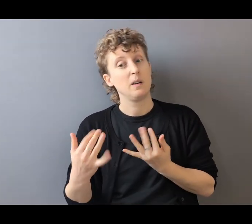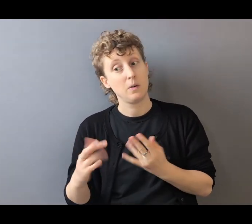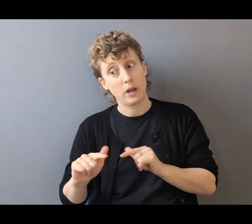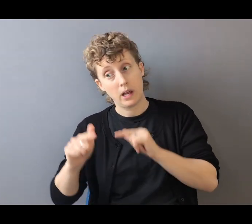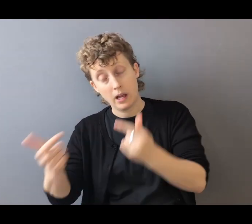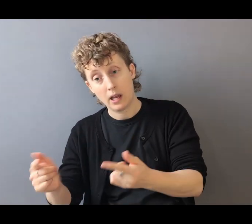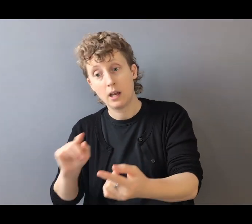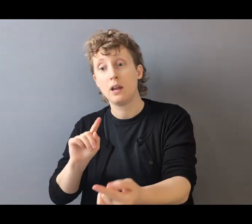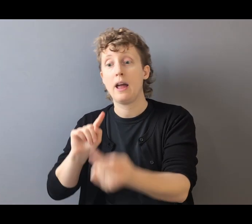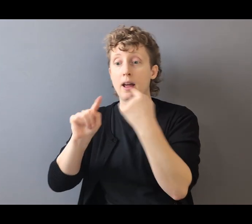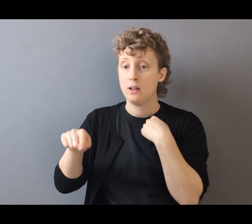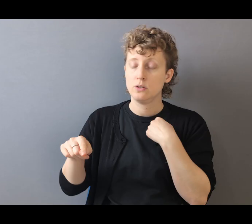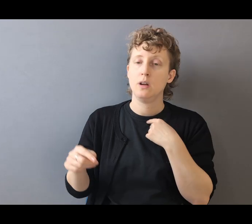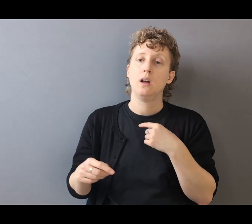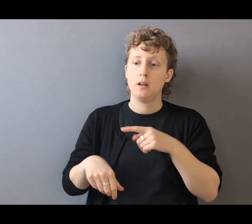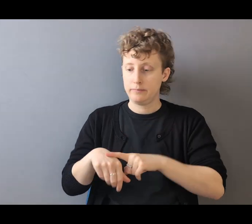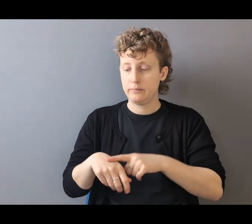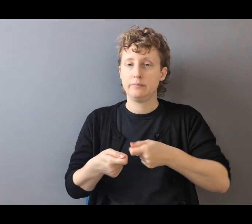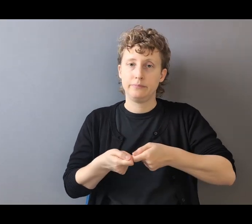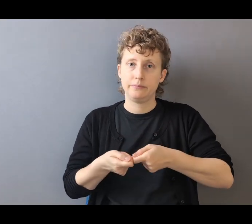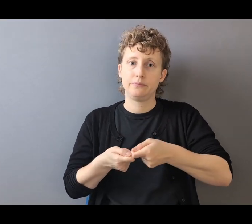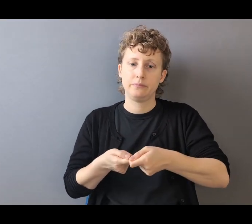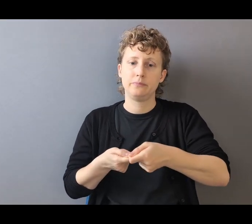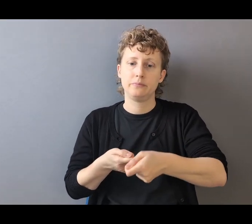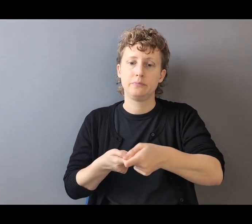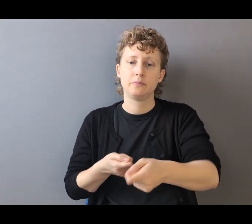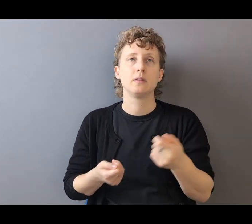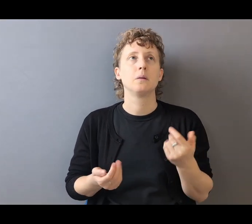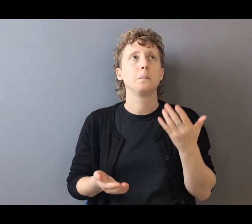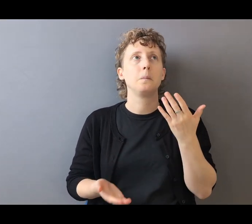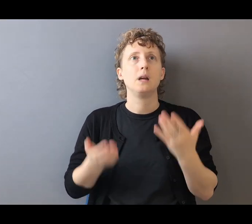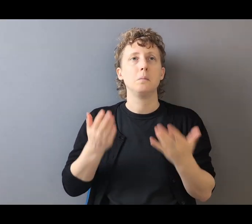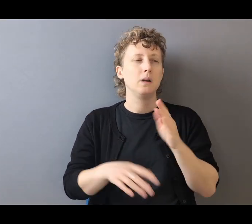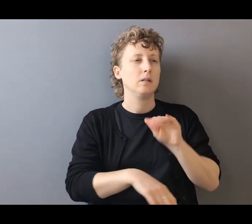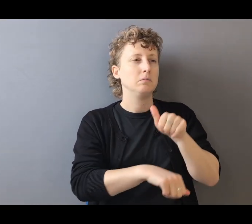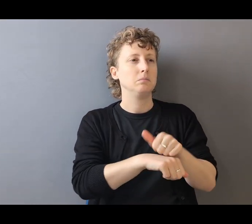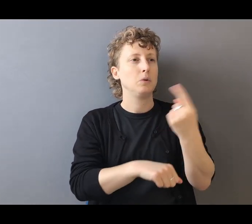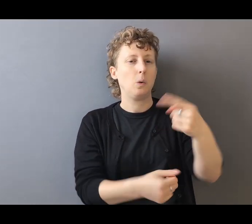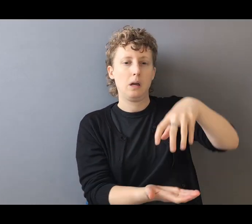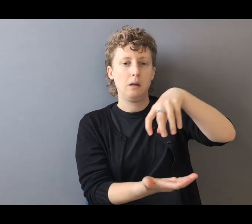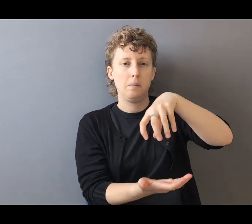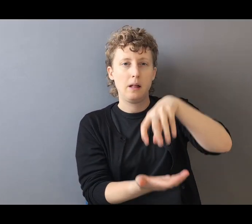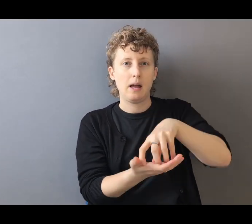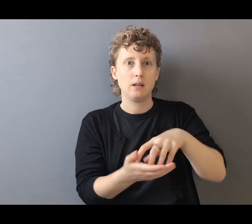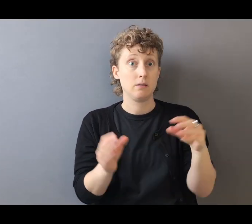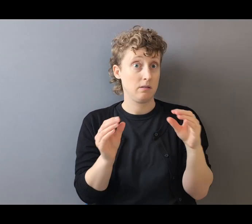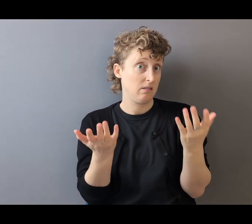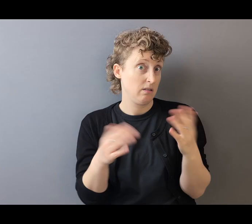to have some place where it would be, let's say, easy and faster to